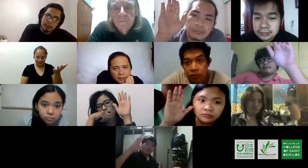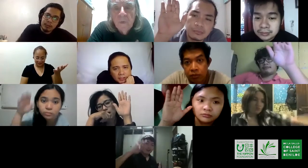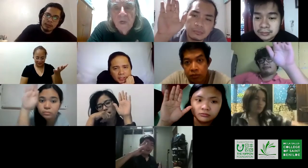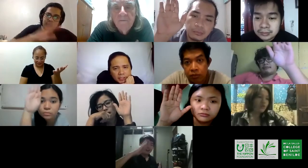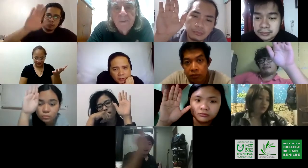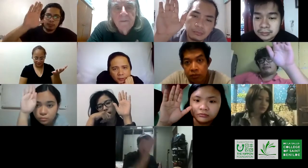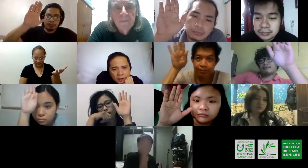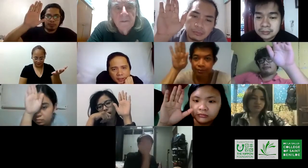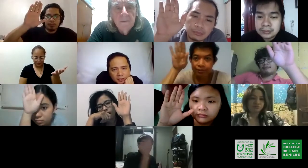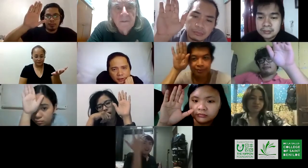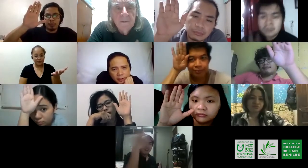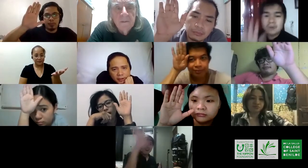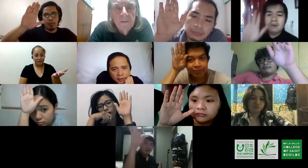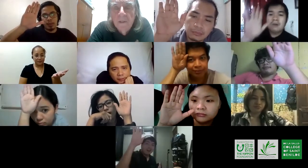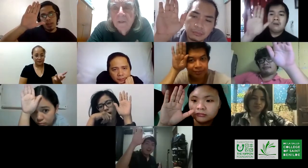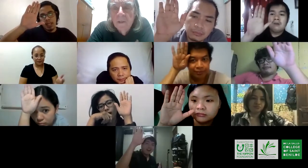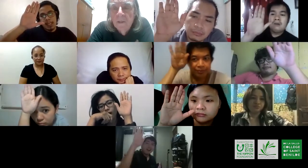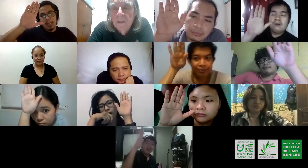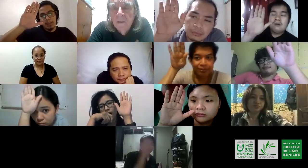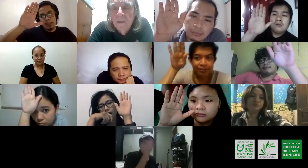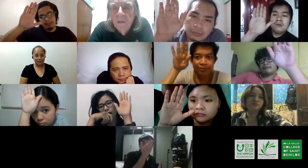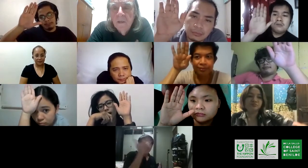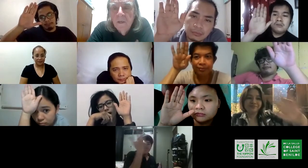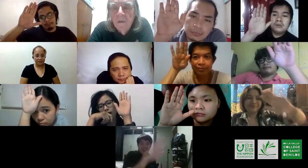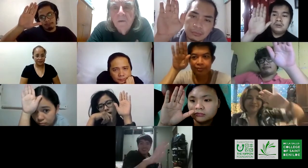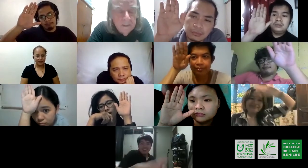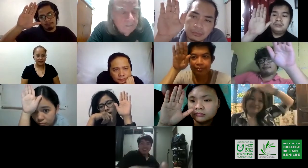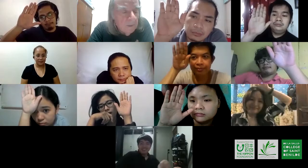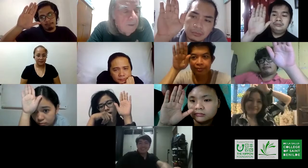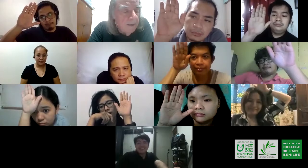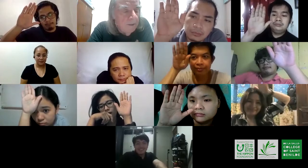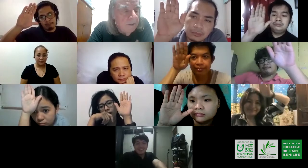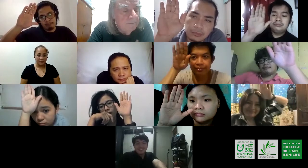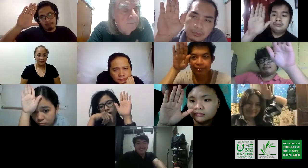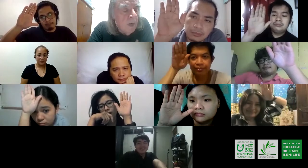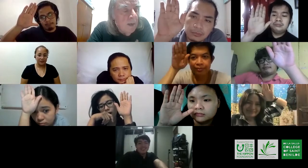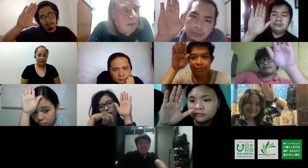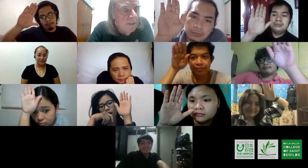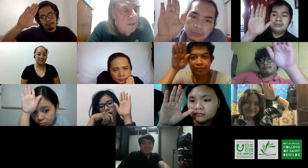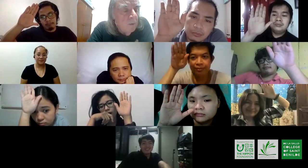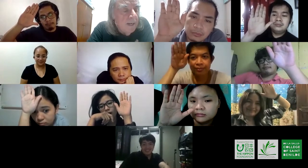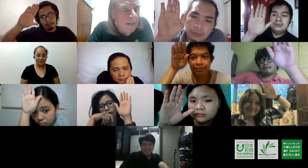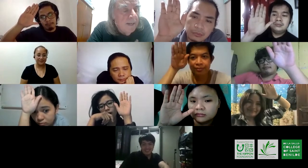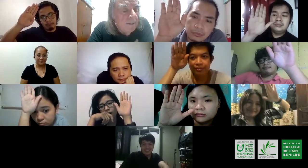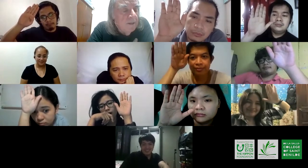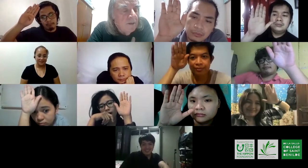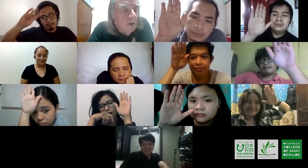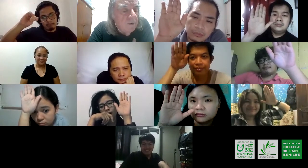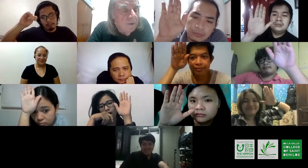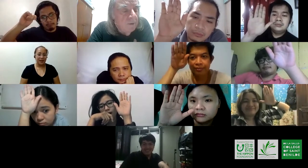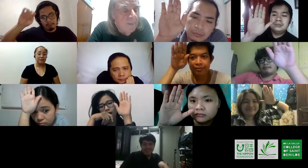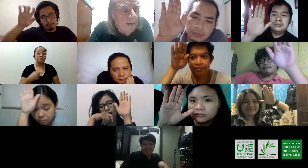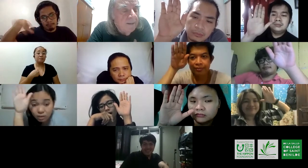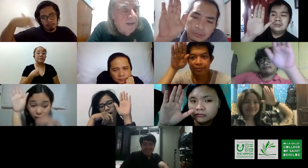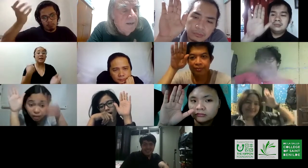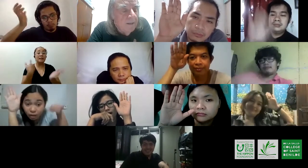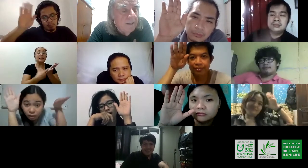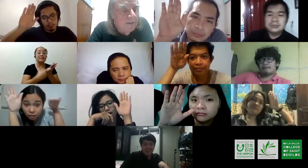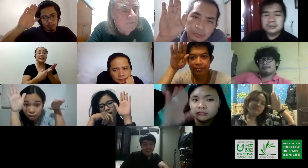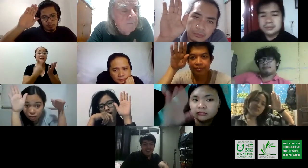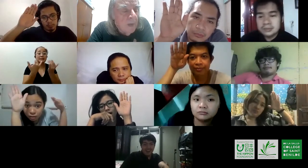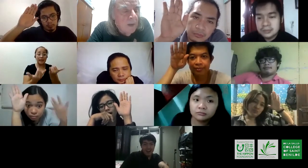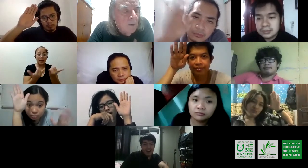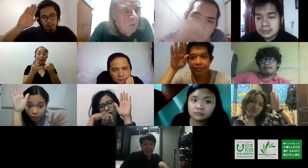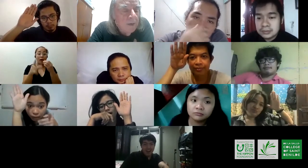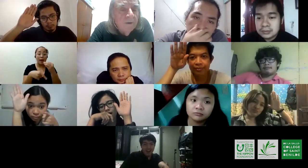It looks like everyone has their hand up. Okay, all right, good. So what I'd like to talk with you about now